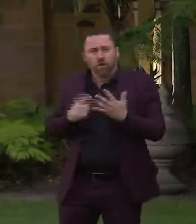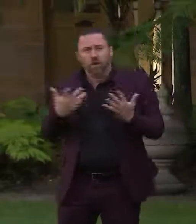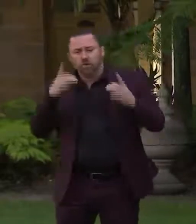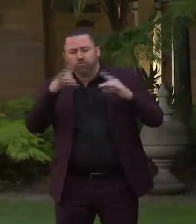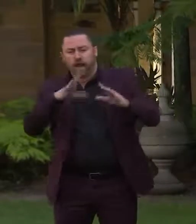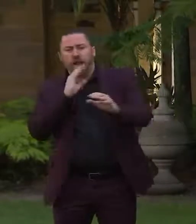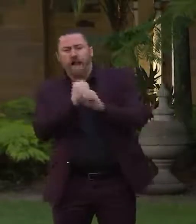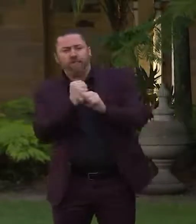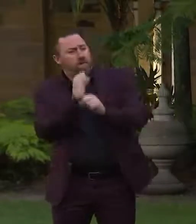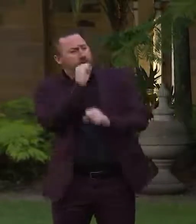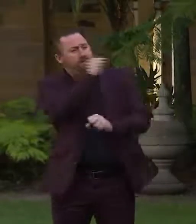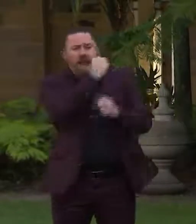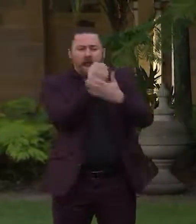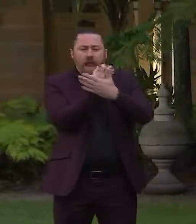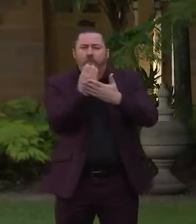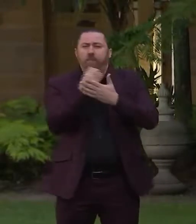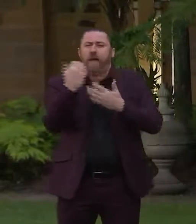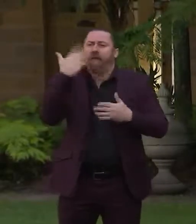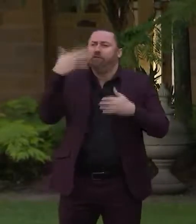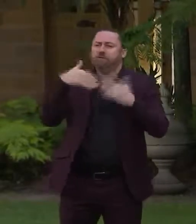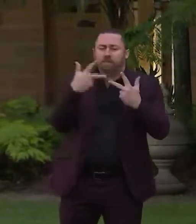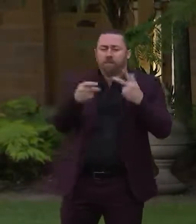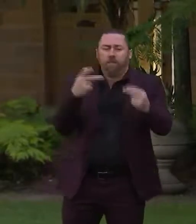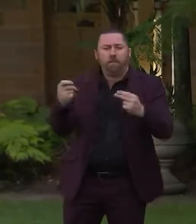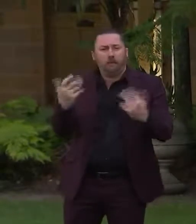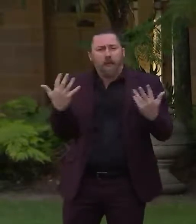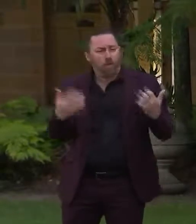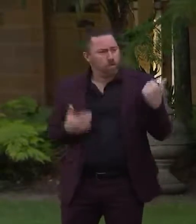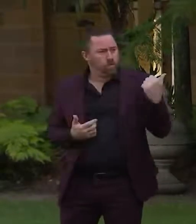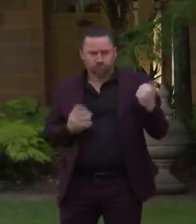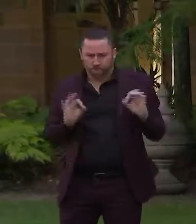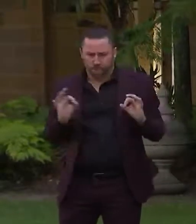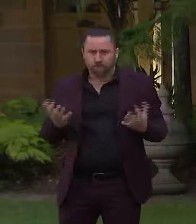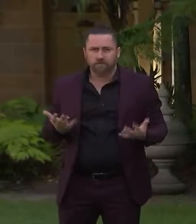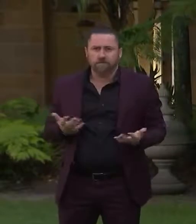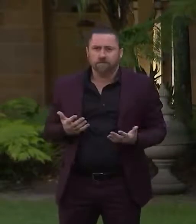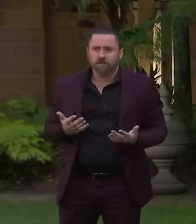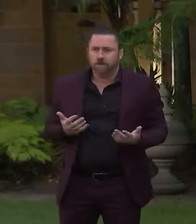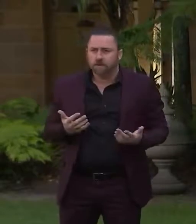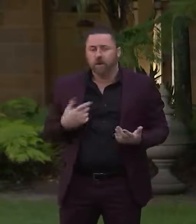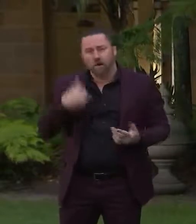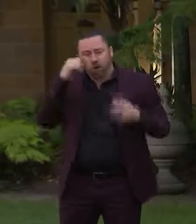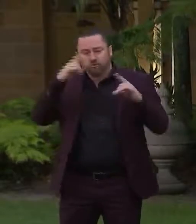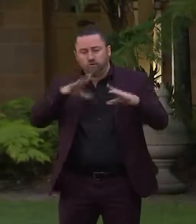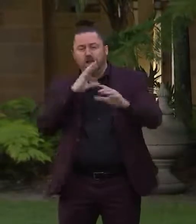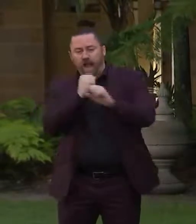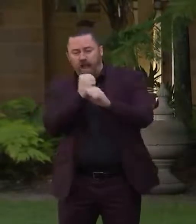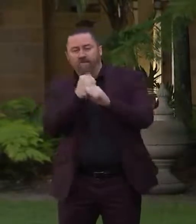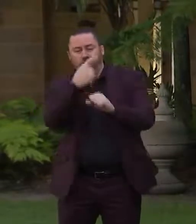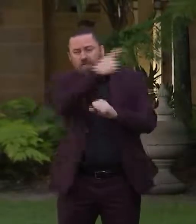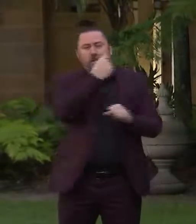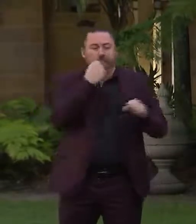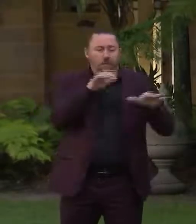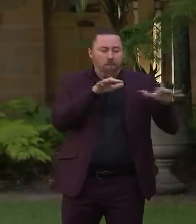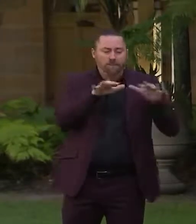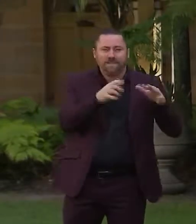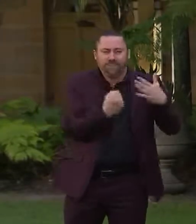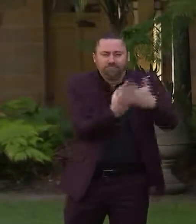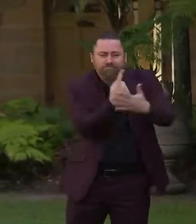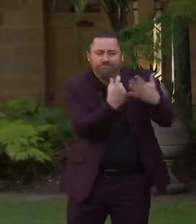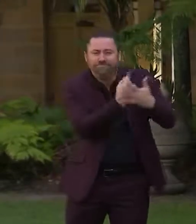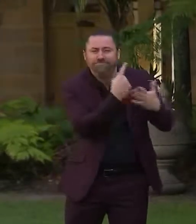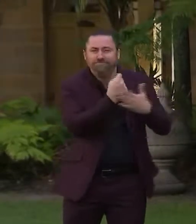government releases their figures every day. Now, there is nothing more important at the moment. I know the federal government's been preoccupied with other